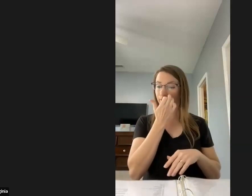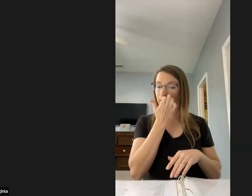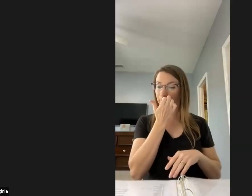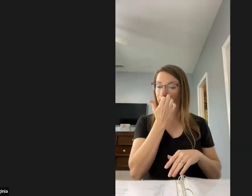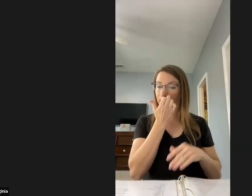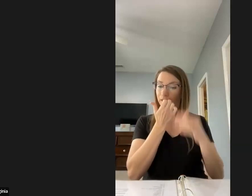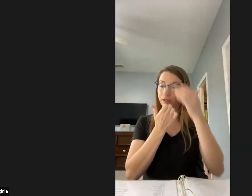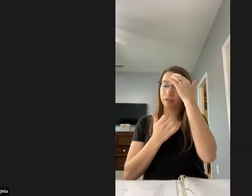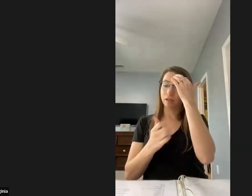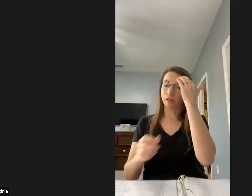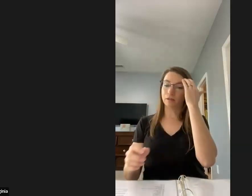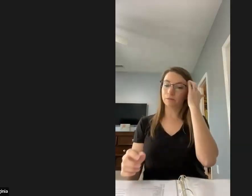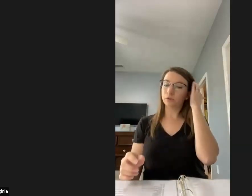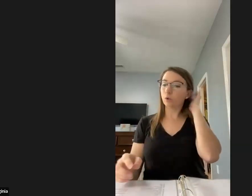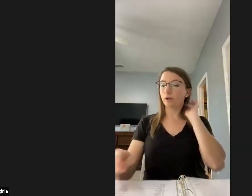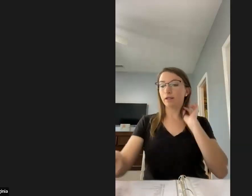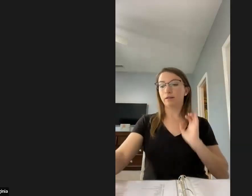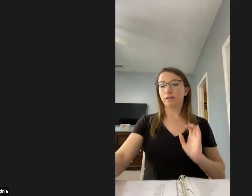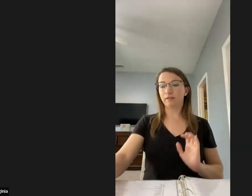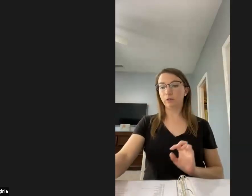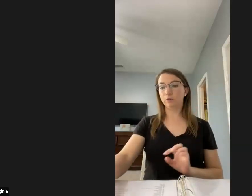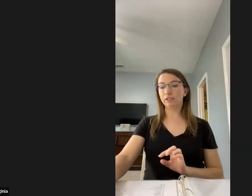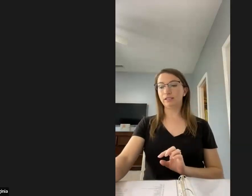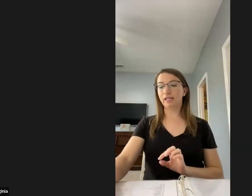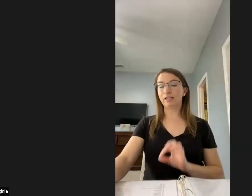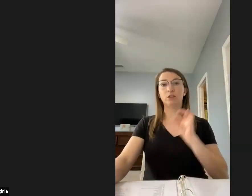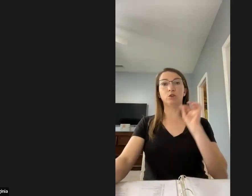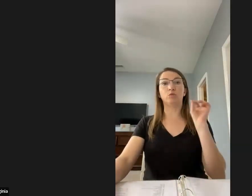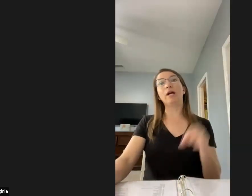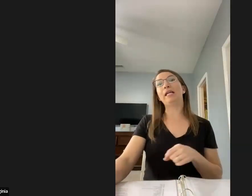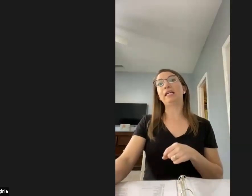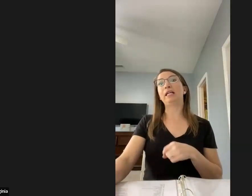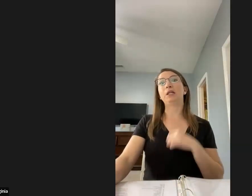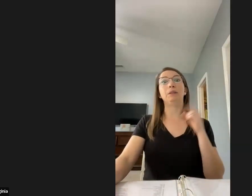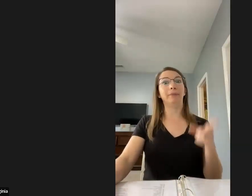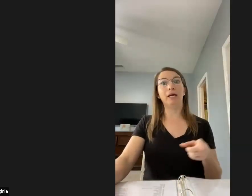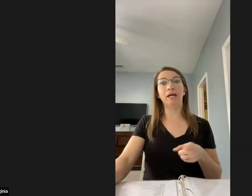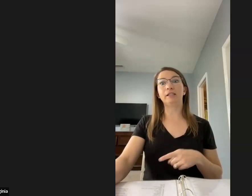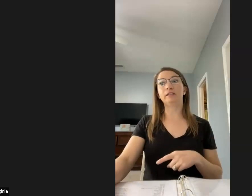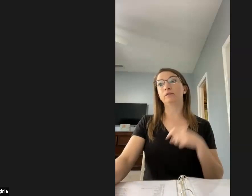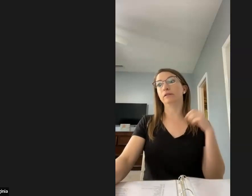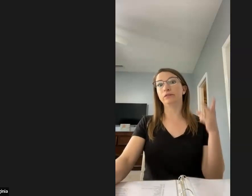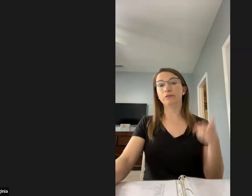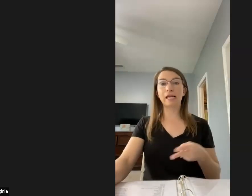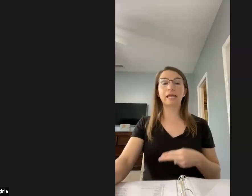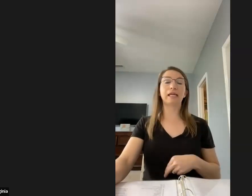right. So if you want to say that you're riding the bus or the